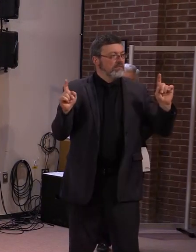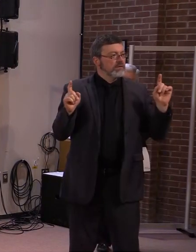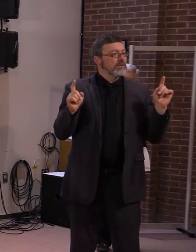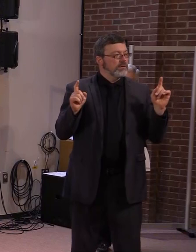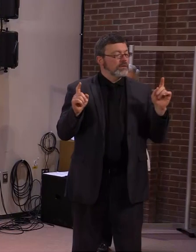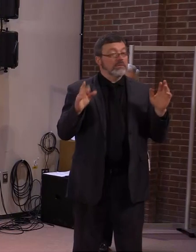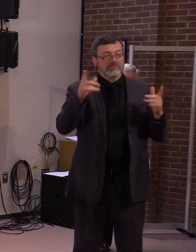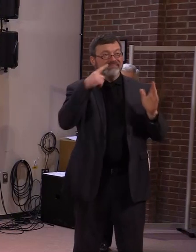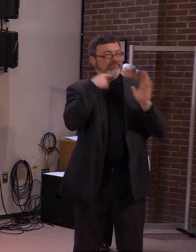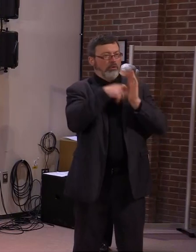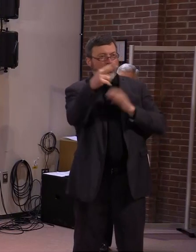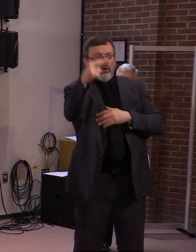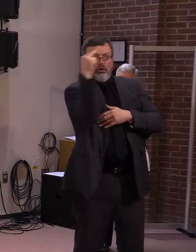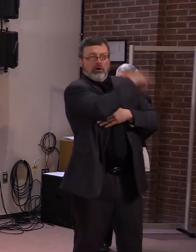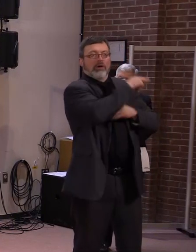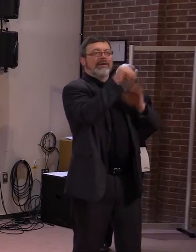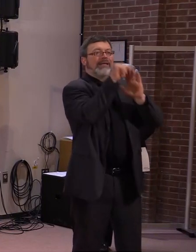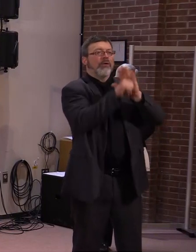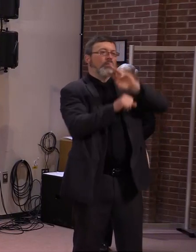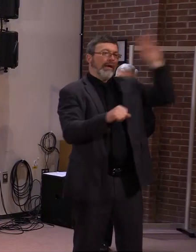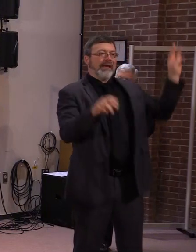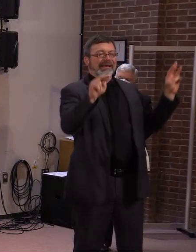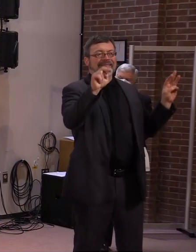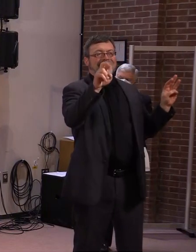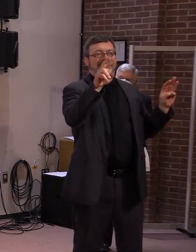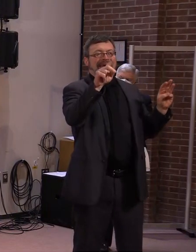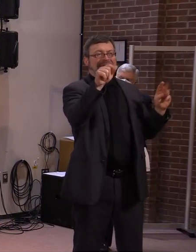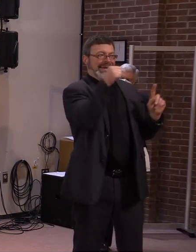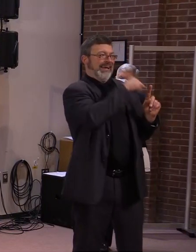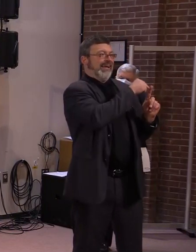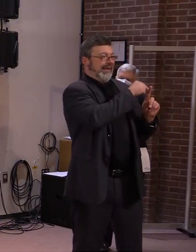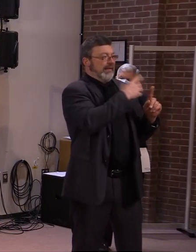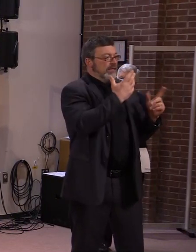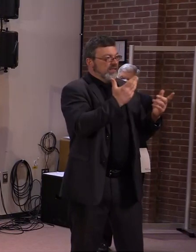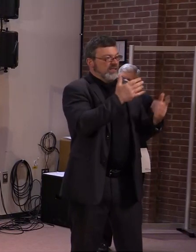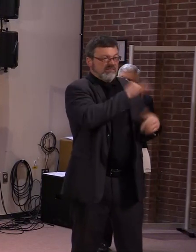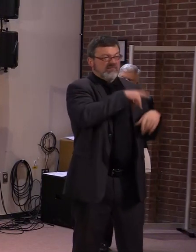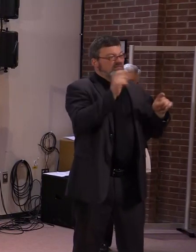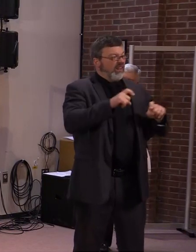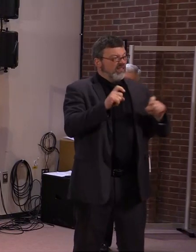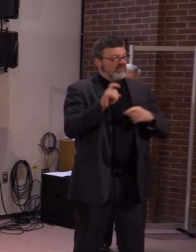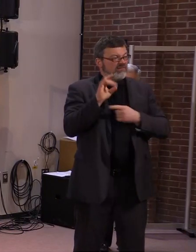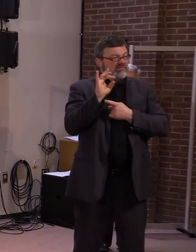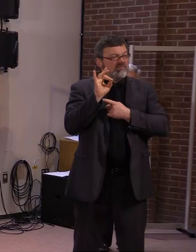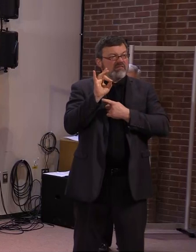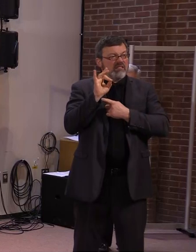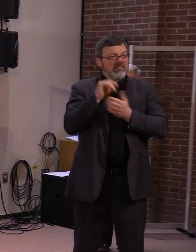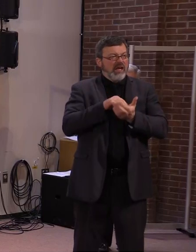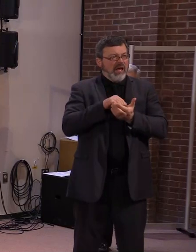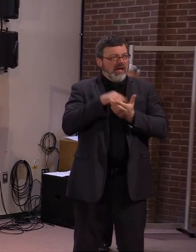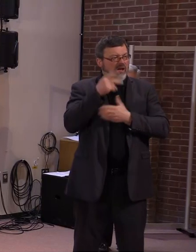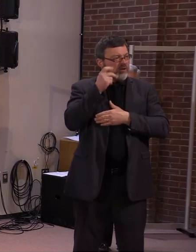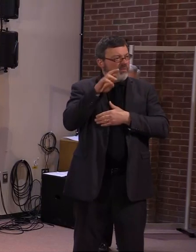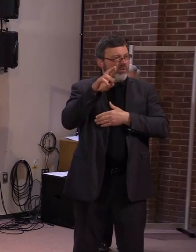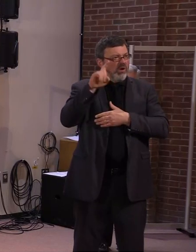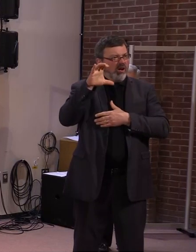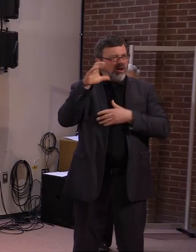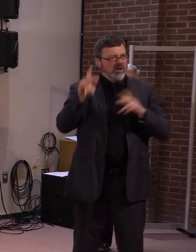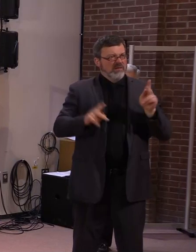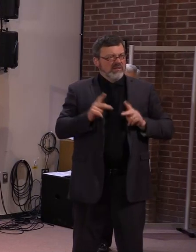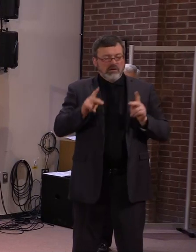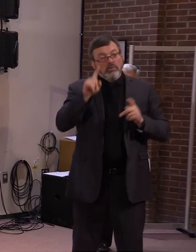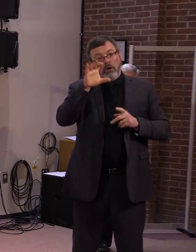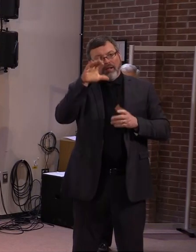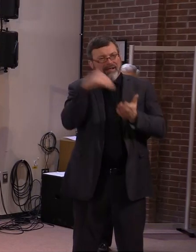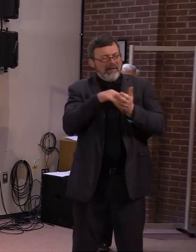for mass mandates, tests at a rate of about 8,000 per 100,000. Meaning Vermont is doing